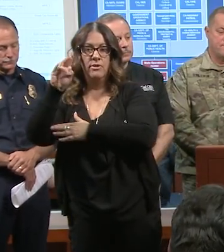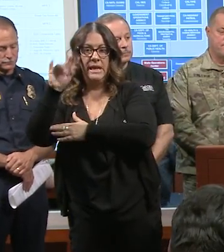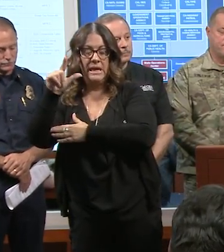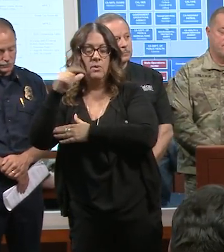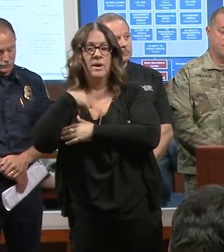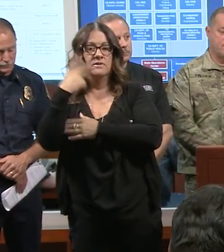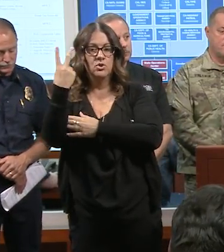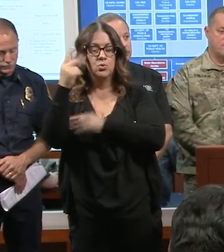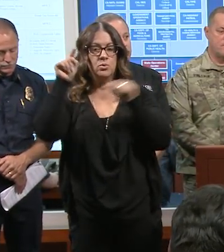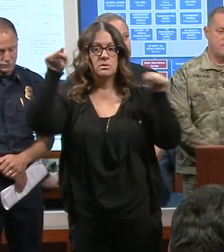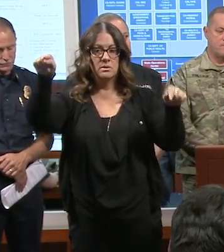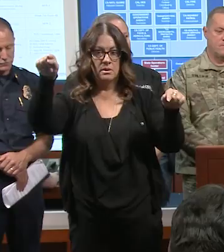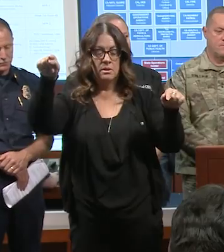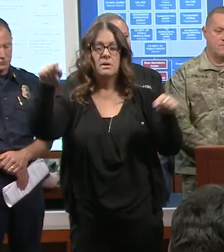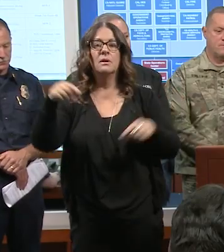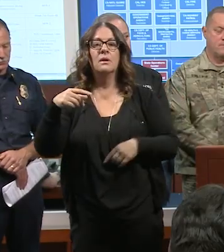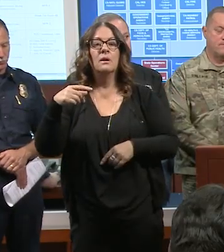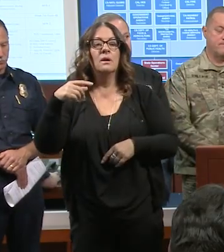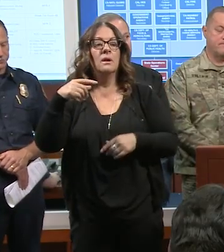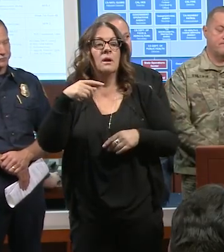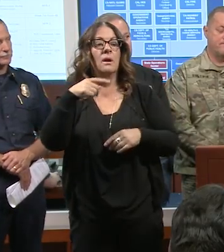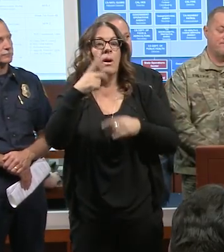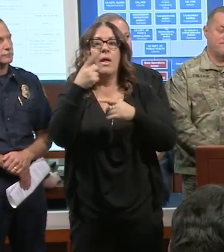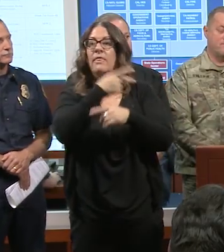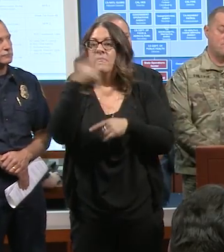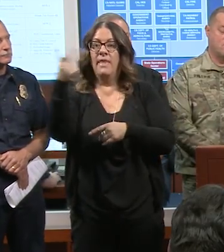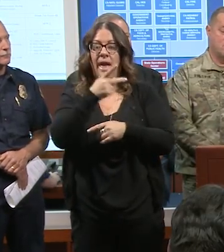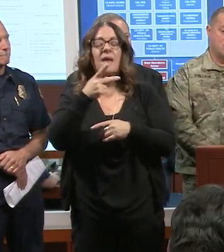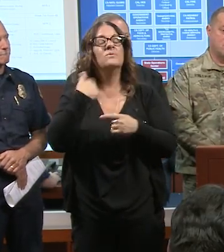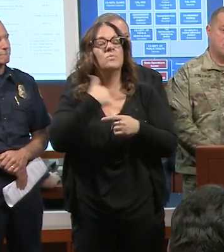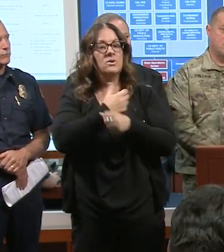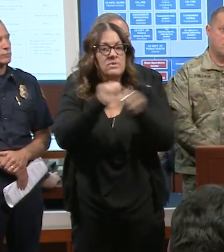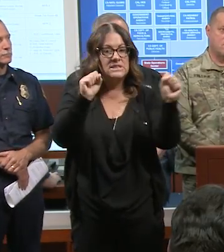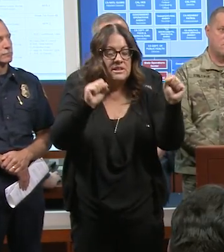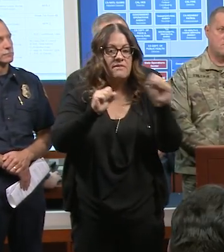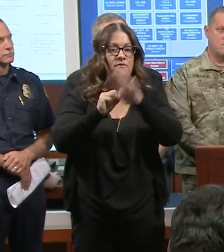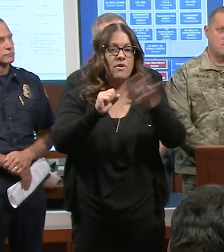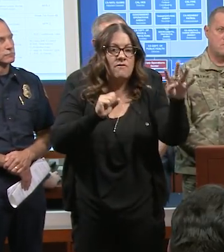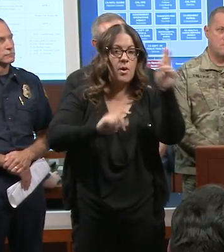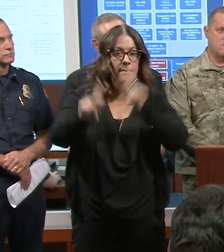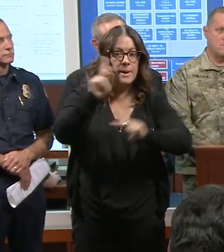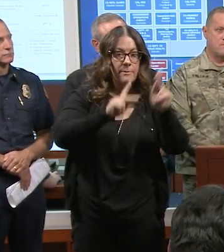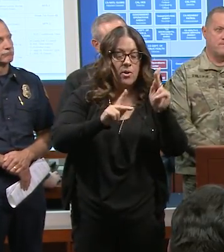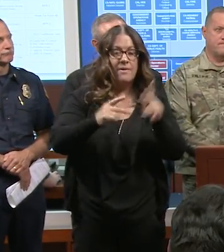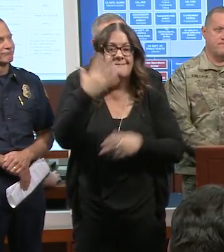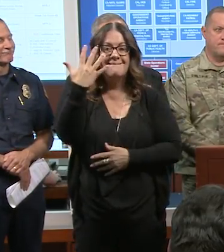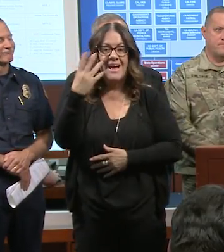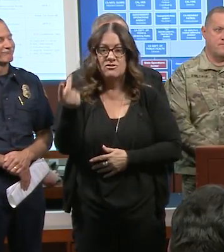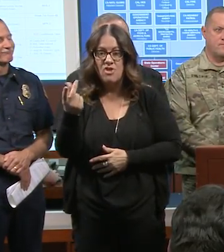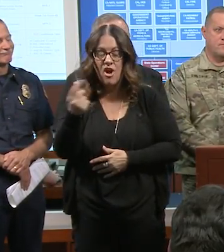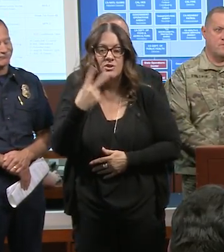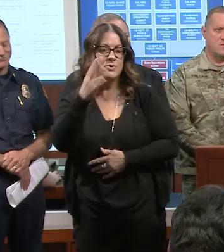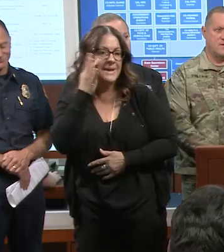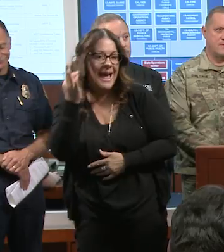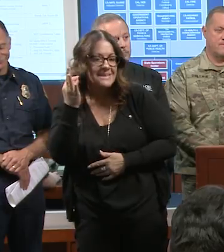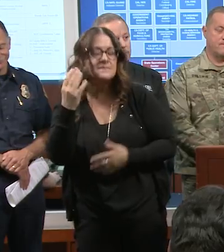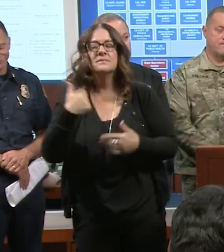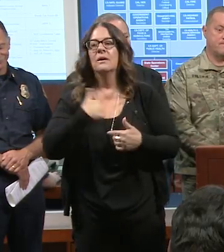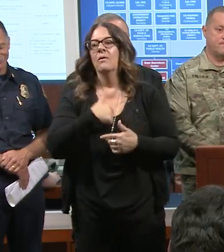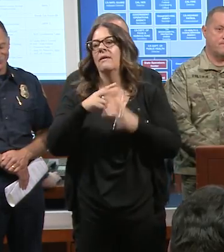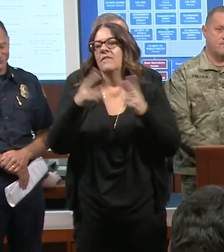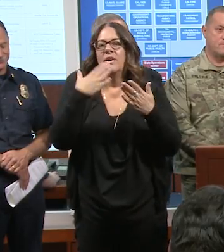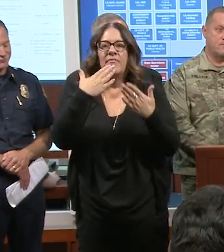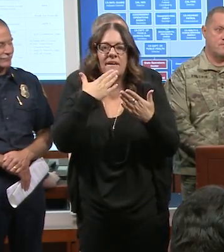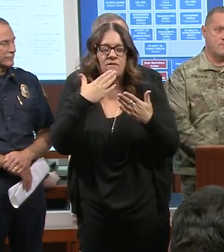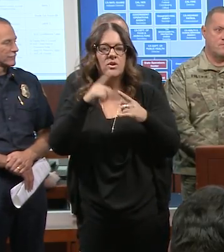two helicopters and those crews, they rescued 44 people, five dogs, and two cats. And we were very helpful to and thankful